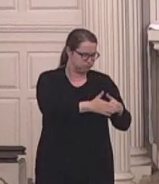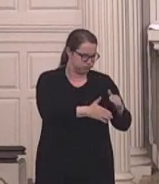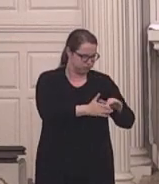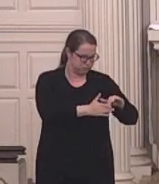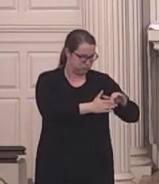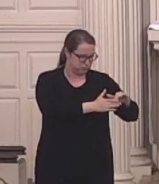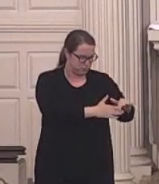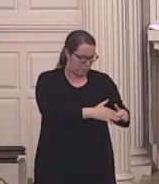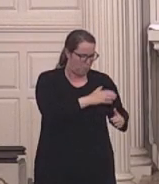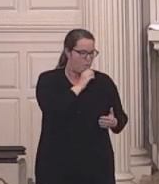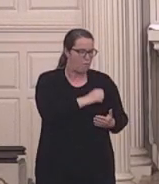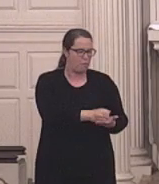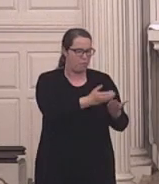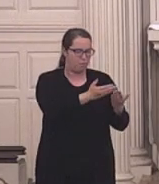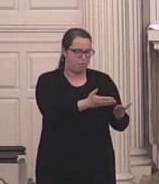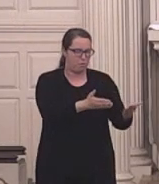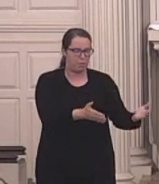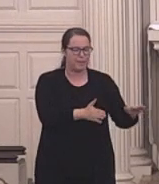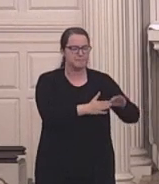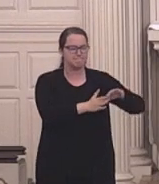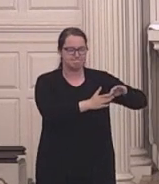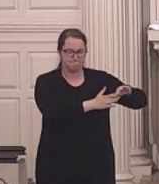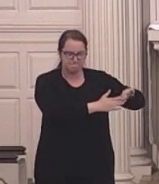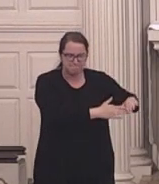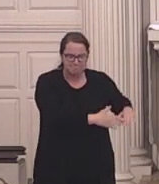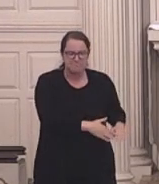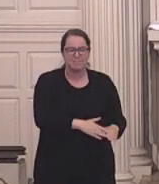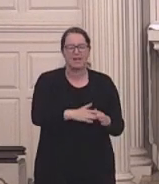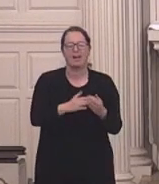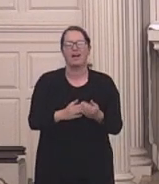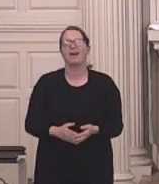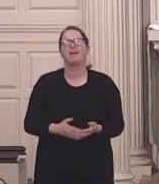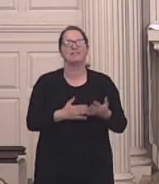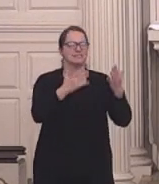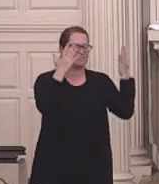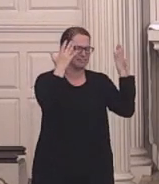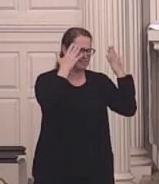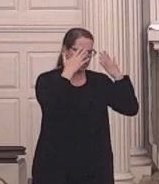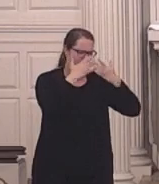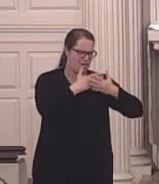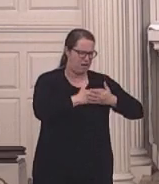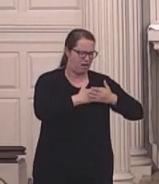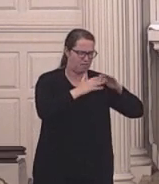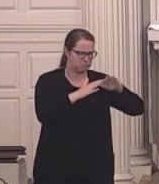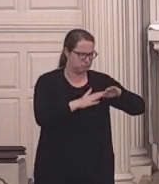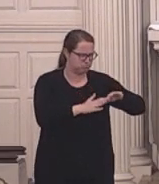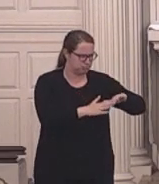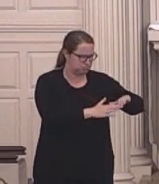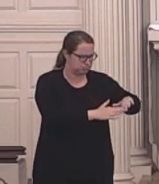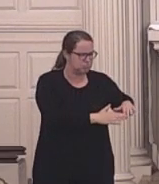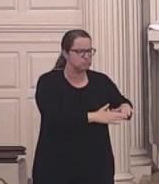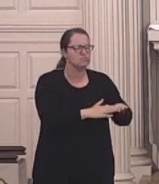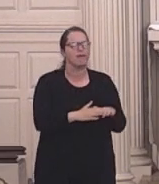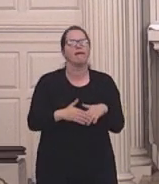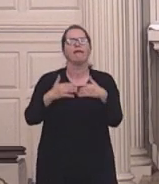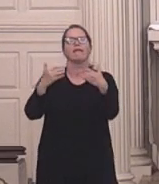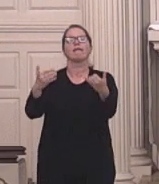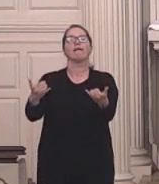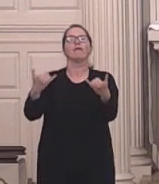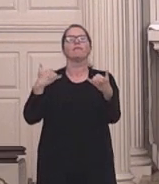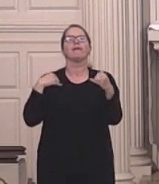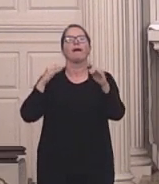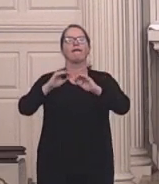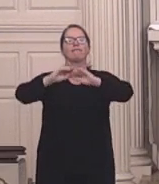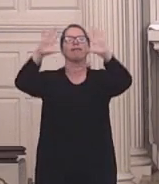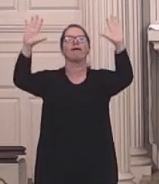effaces, truth away the shadow chases, light dispels